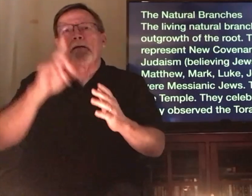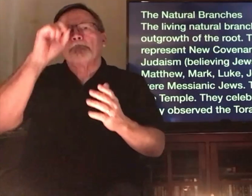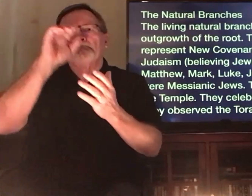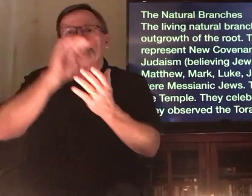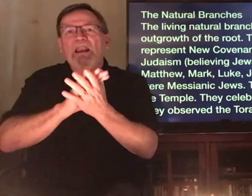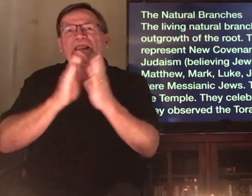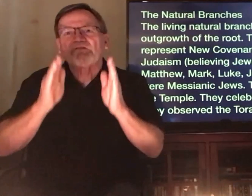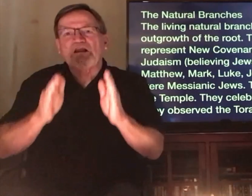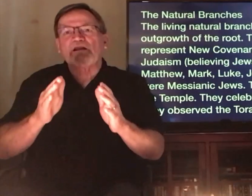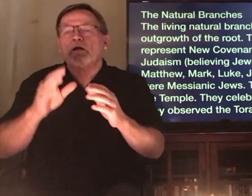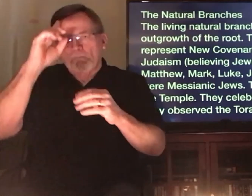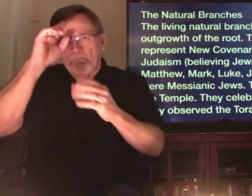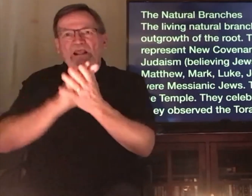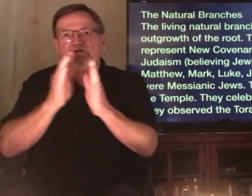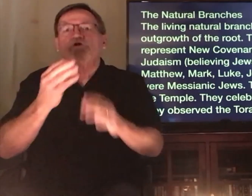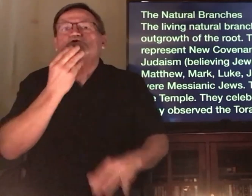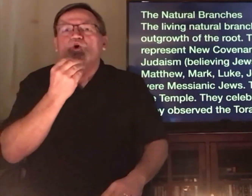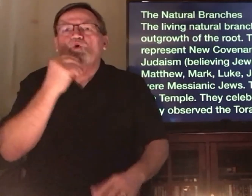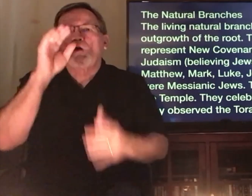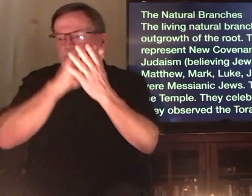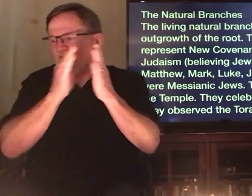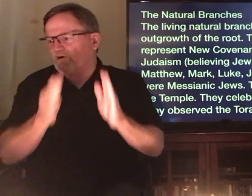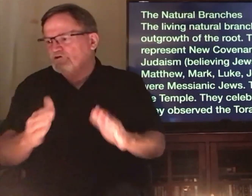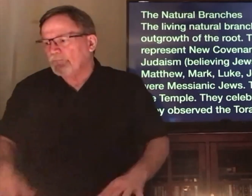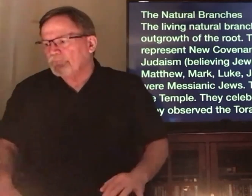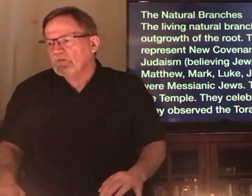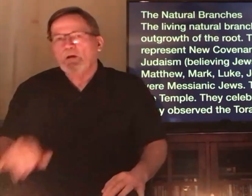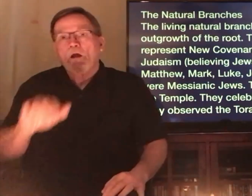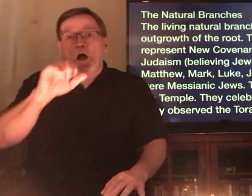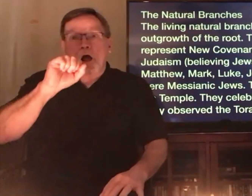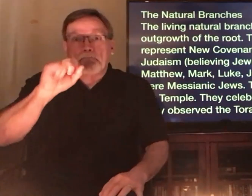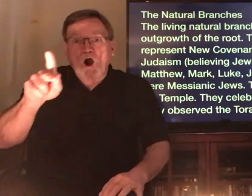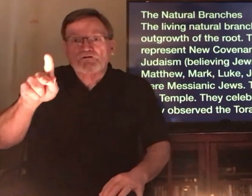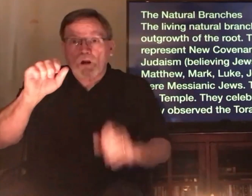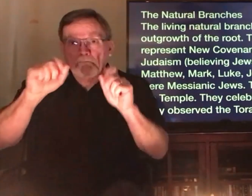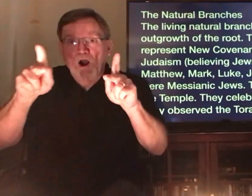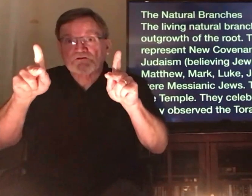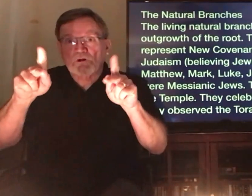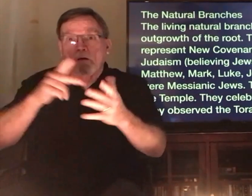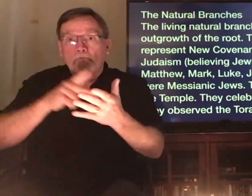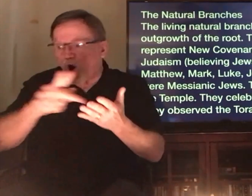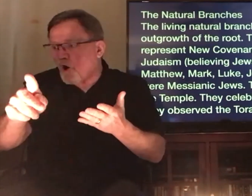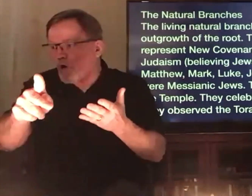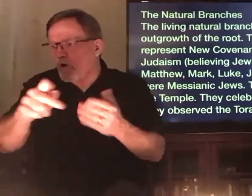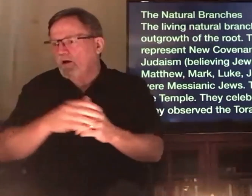them free. So that's our banquet. Teach truth. Amen. Amen.